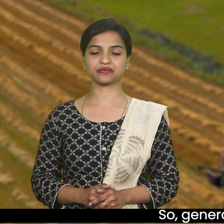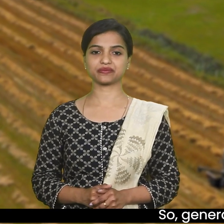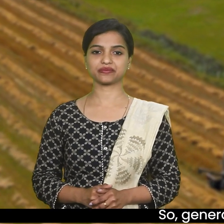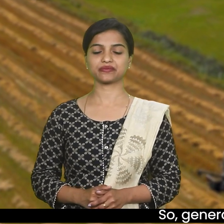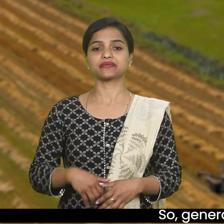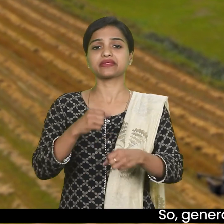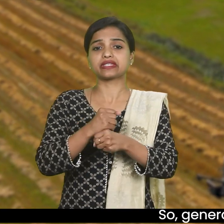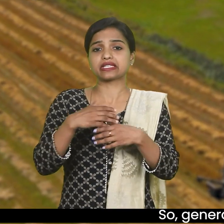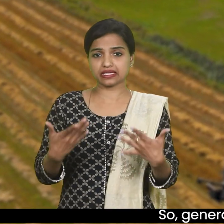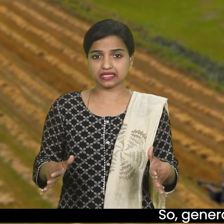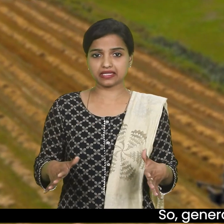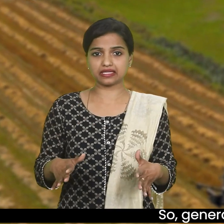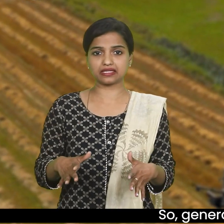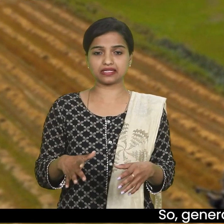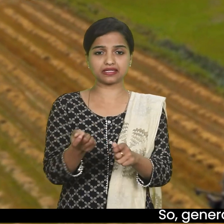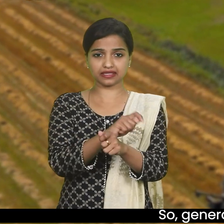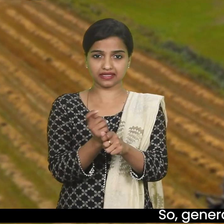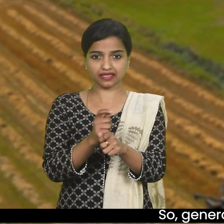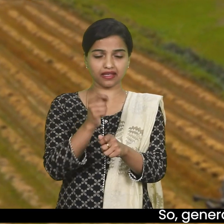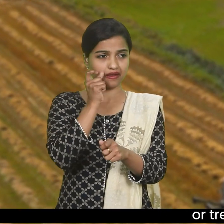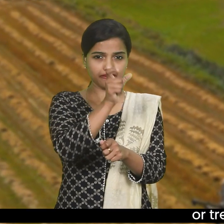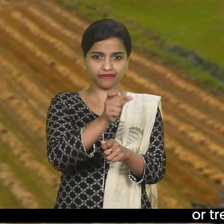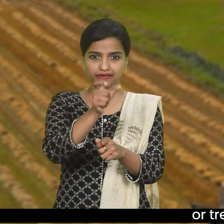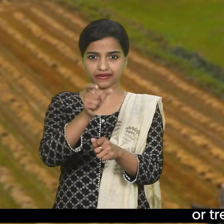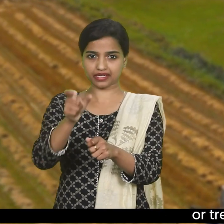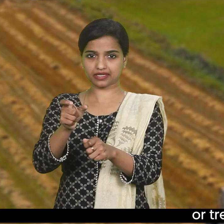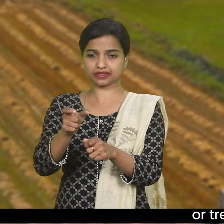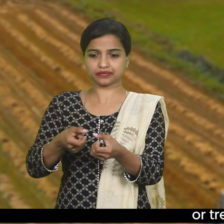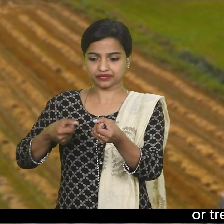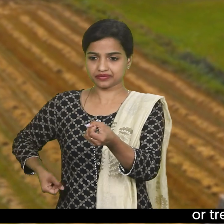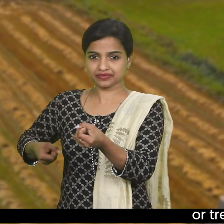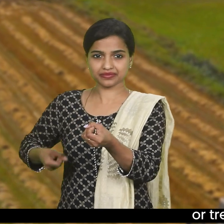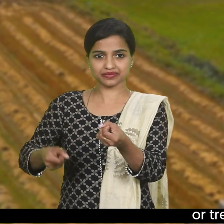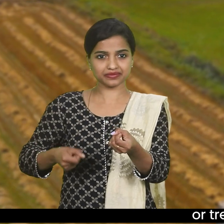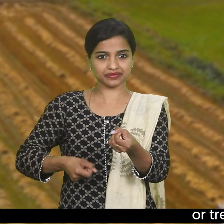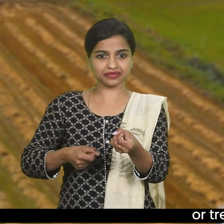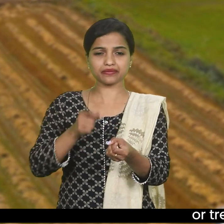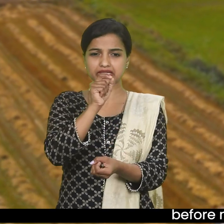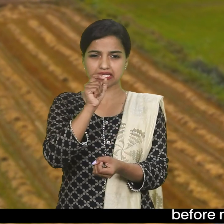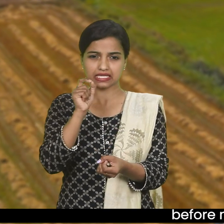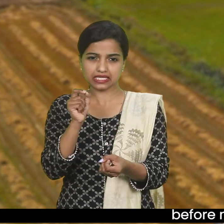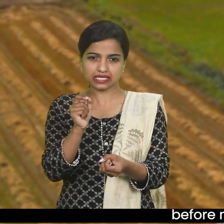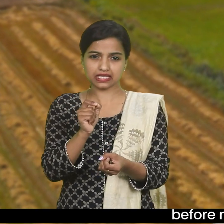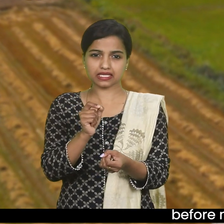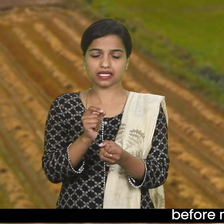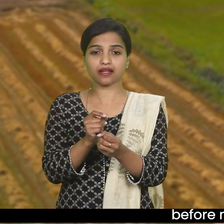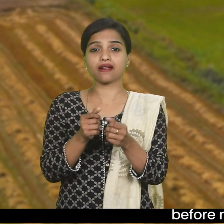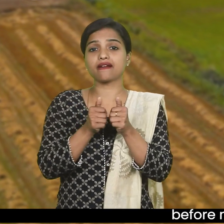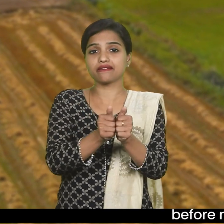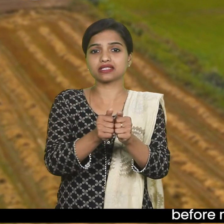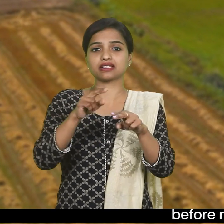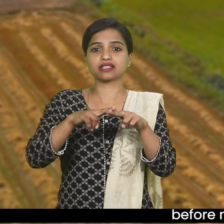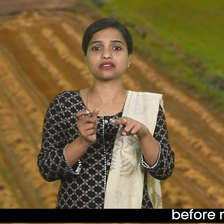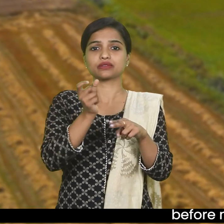So, generally, farmers medicate seeds or treat seeds with fungicides before making them